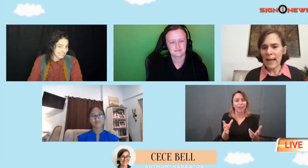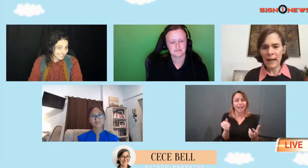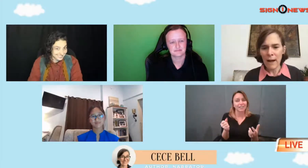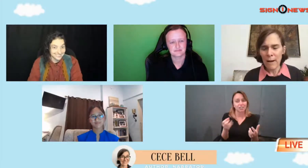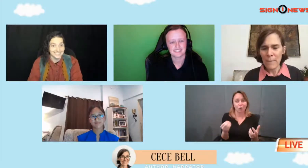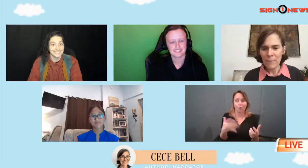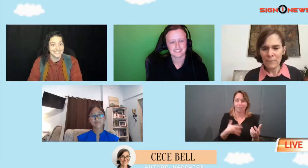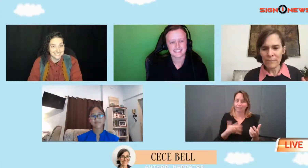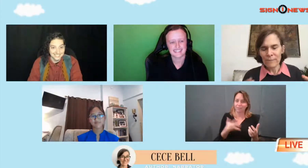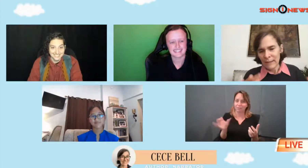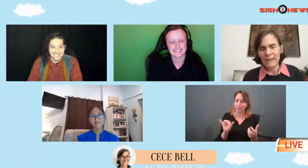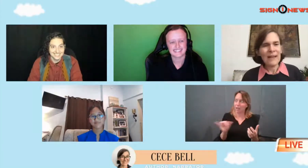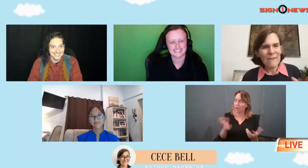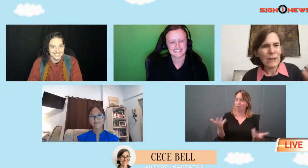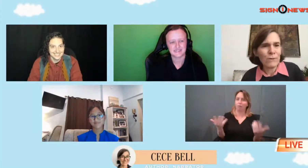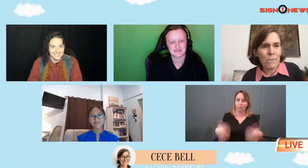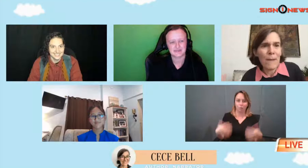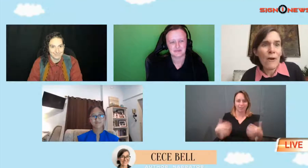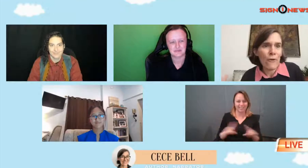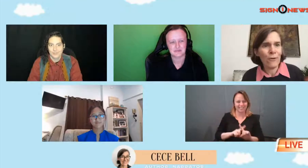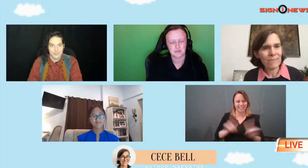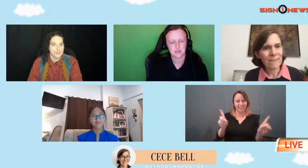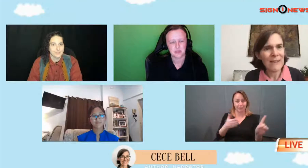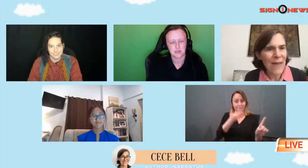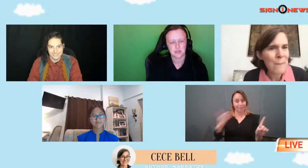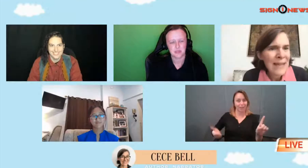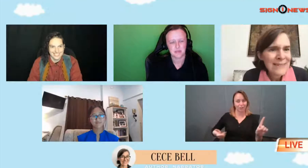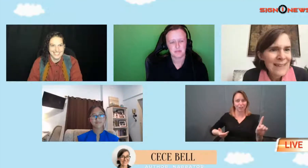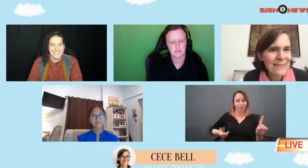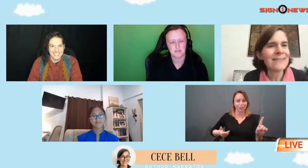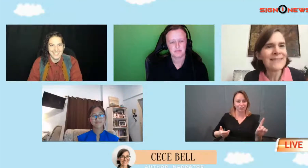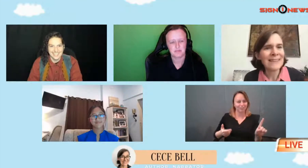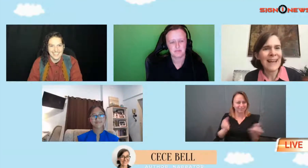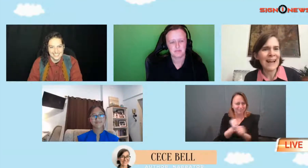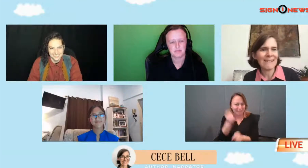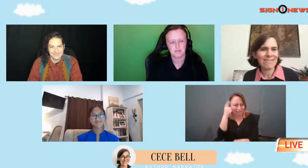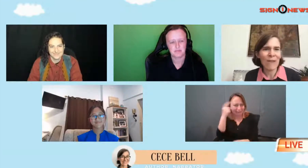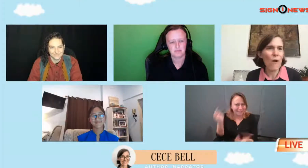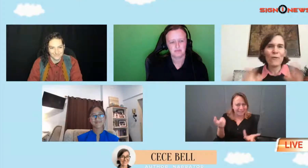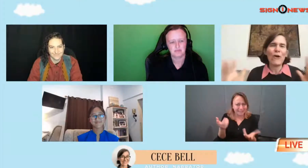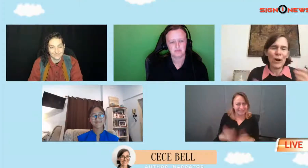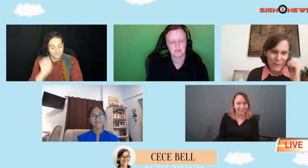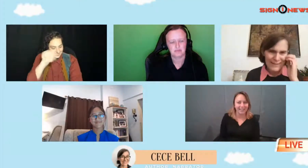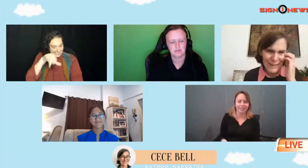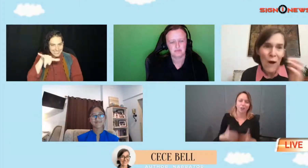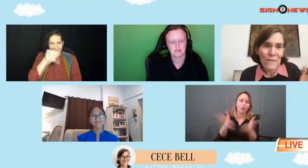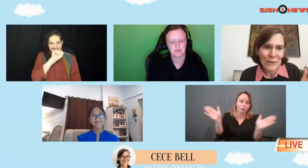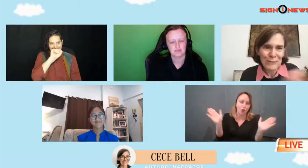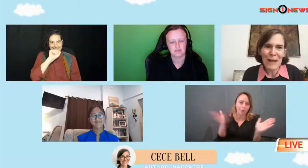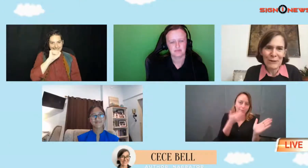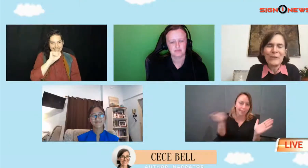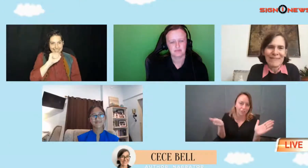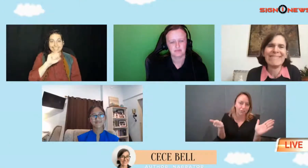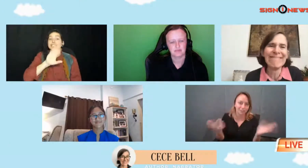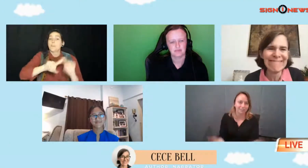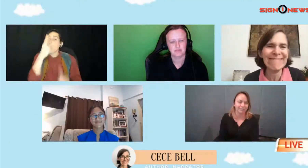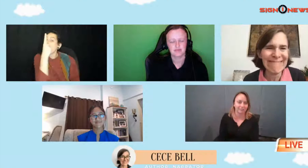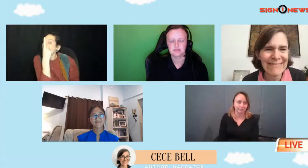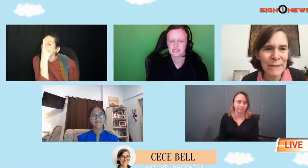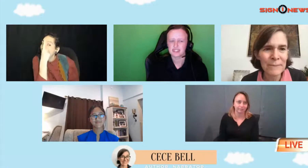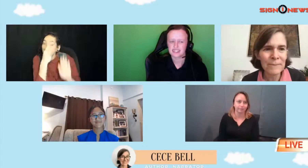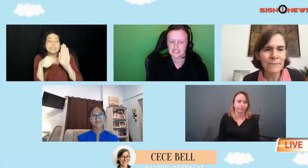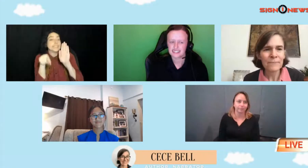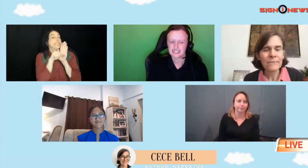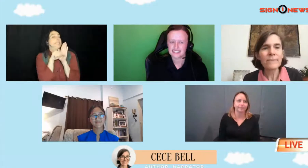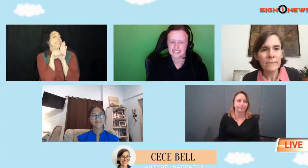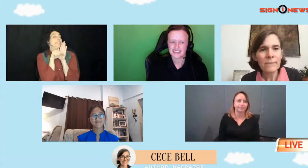feels like, Yes. it feels better, if that makes sense. Yeah. Overall, it all feels better.